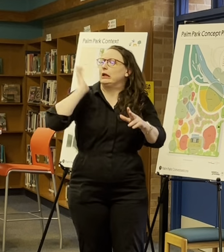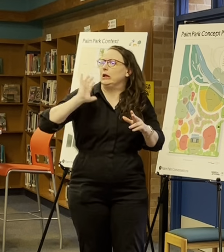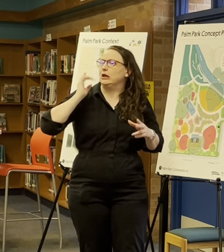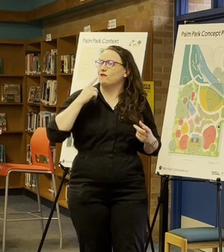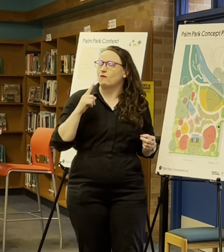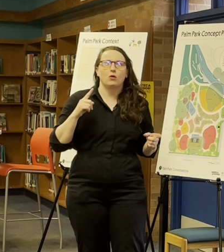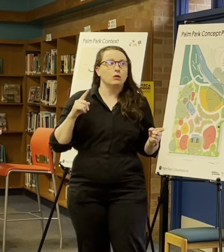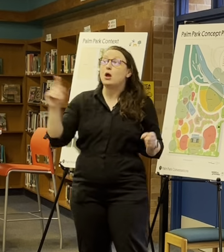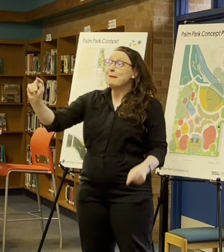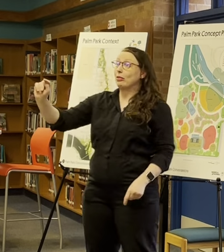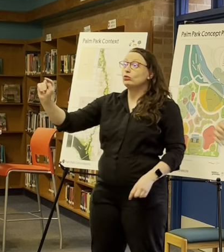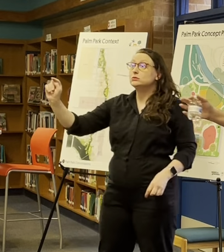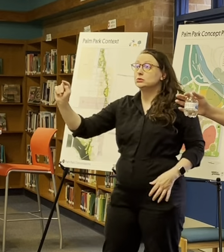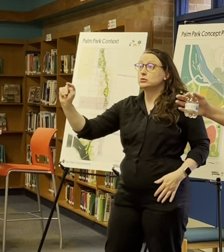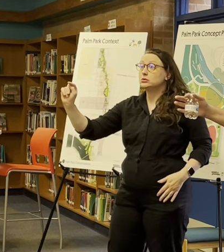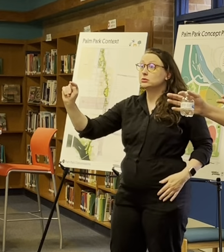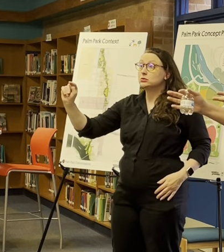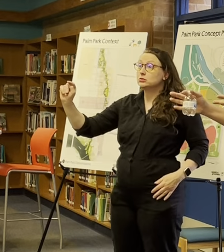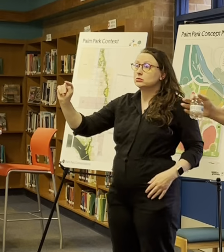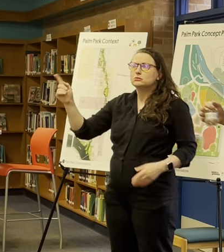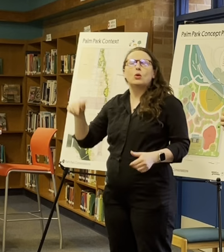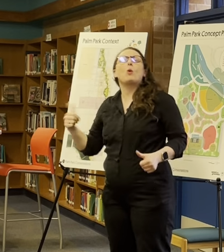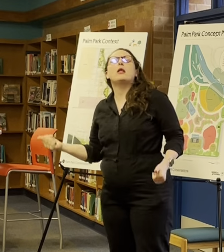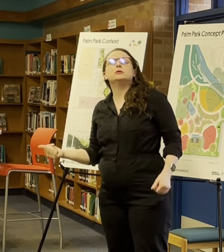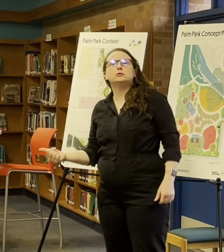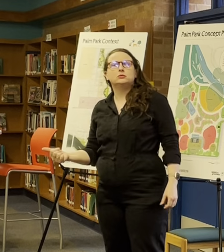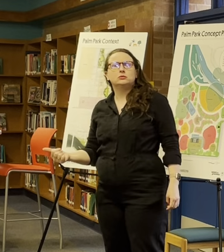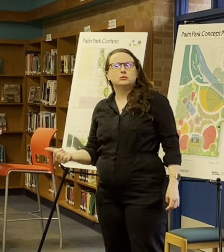it was bathrooms, and then, but also And what else?